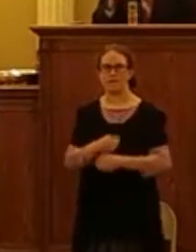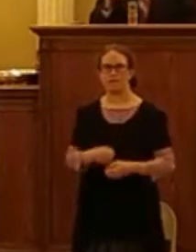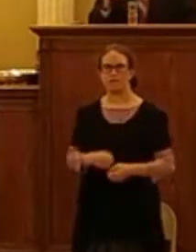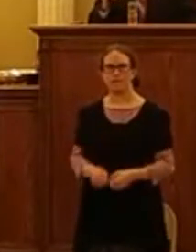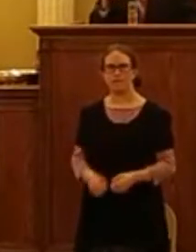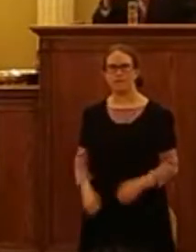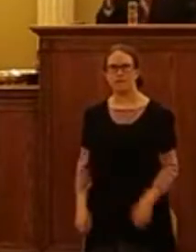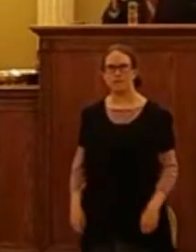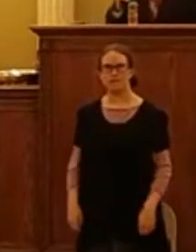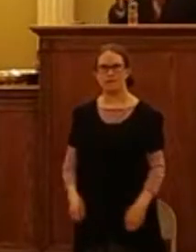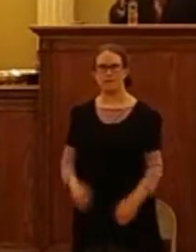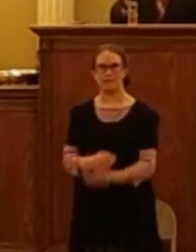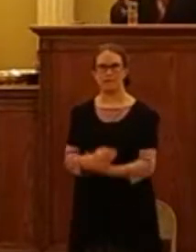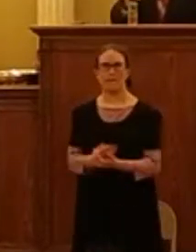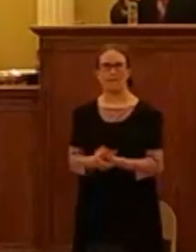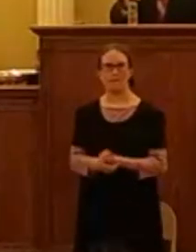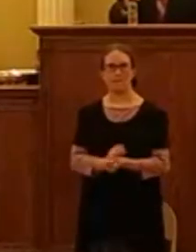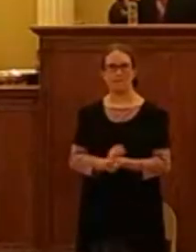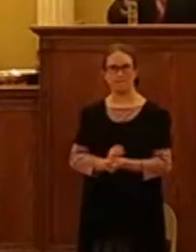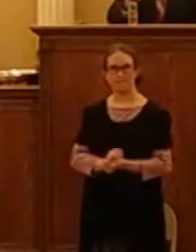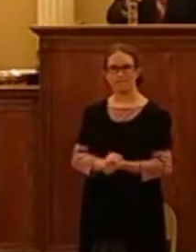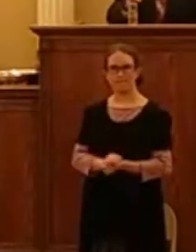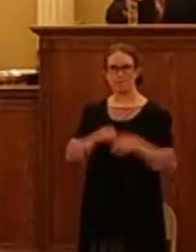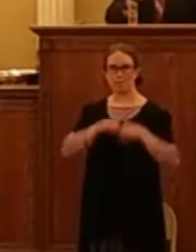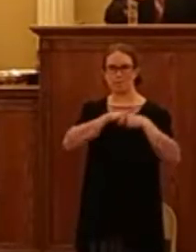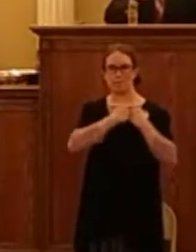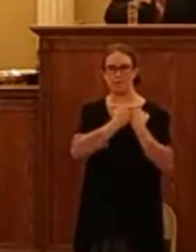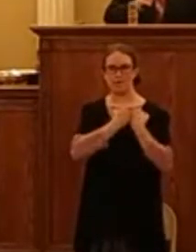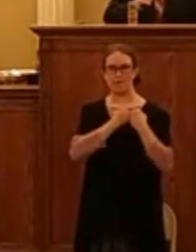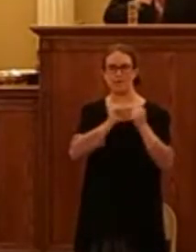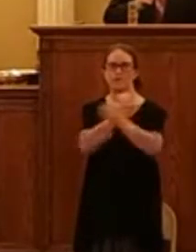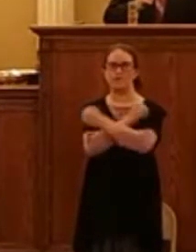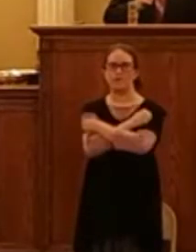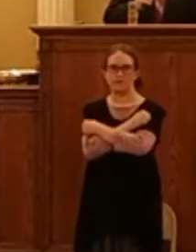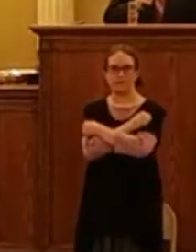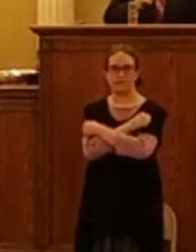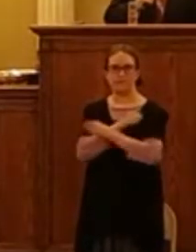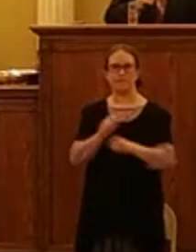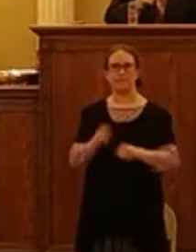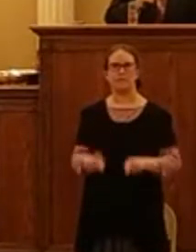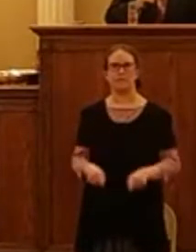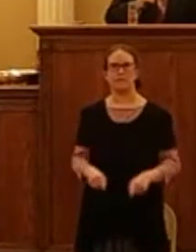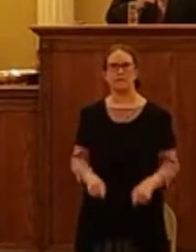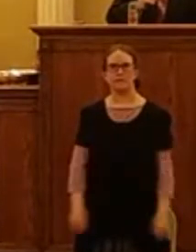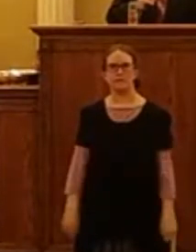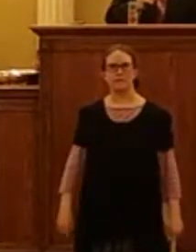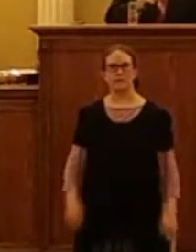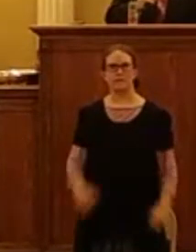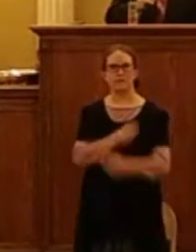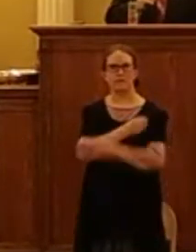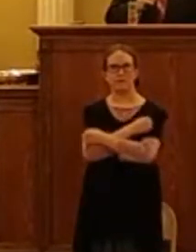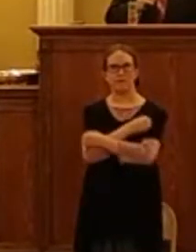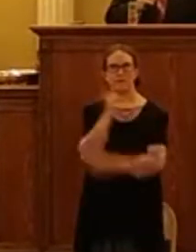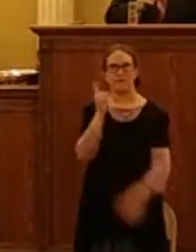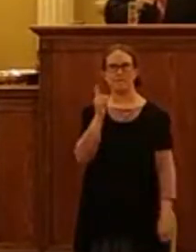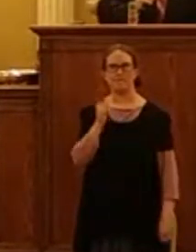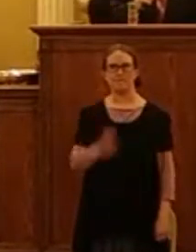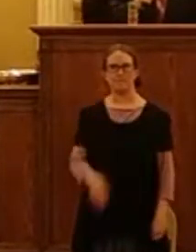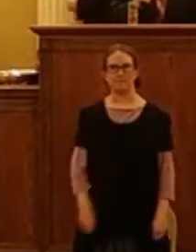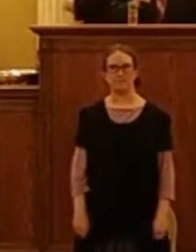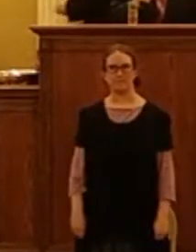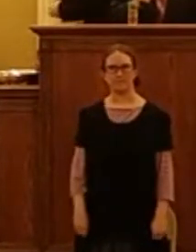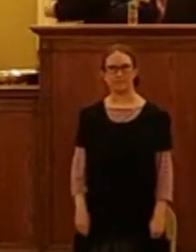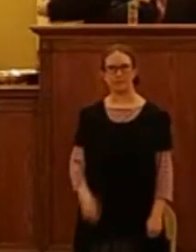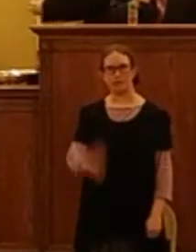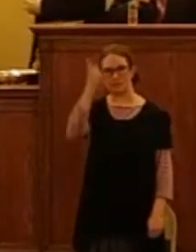discouraging times, but you still love Him. Yes. Broken heart, but you still love Him. Discouragement, but you still love Him. Yes.